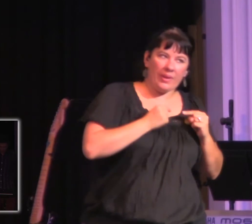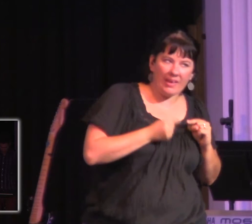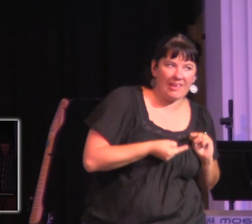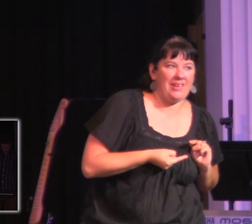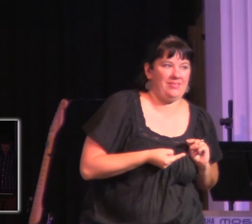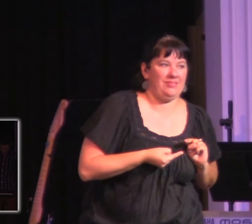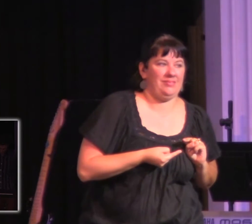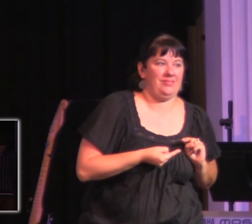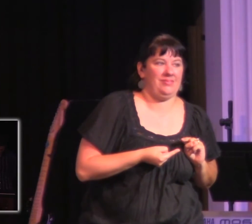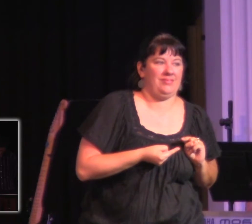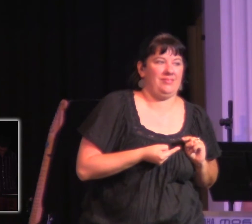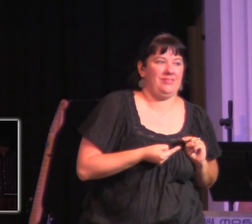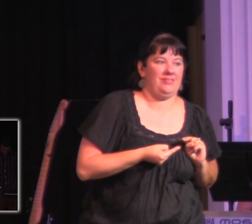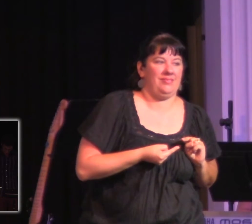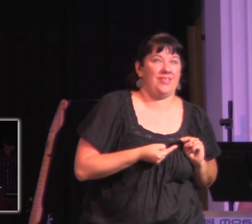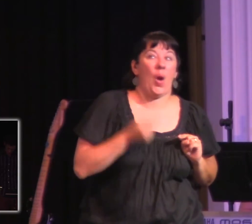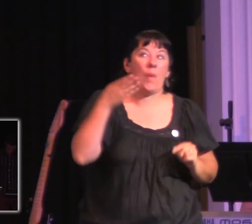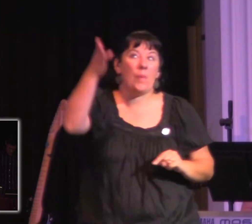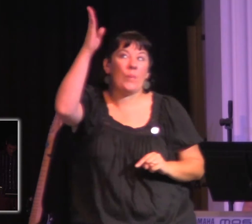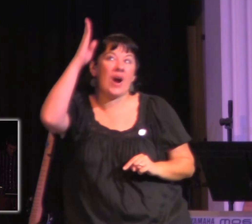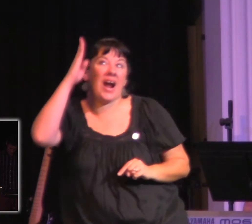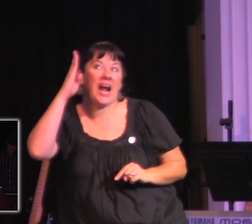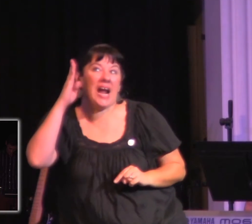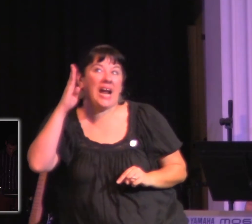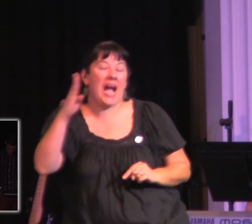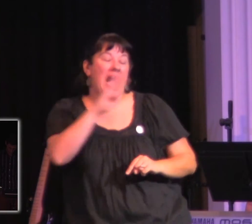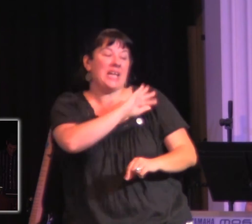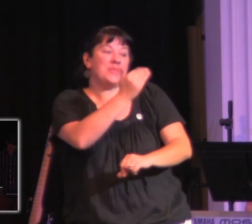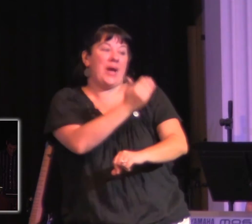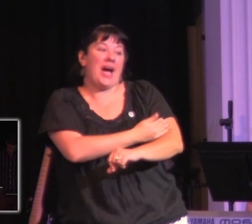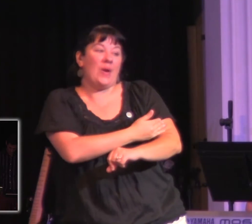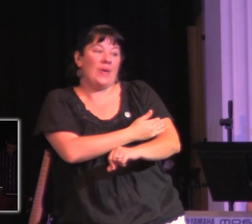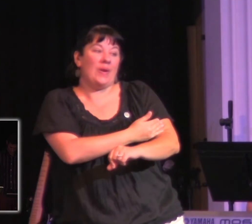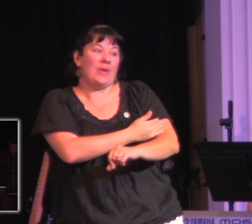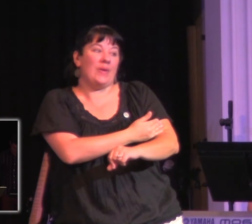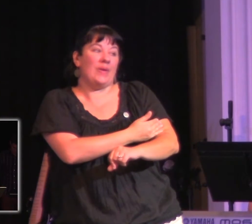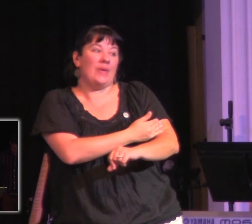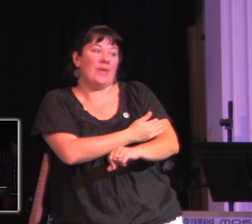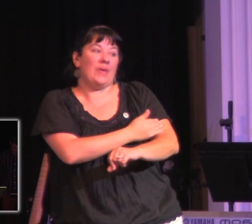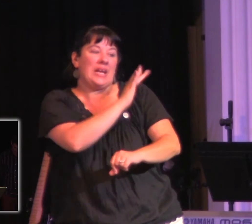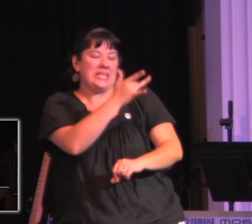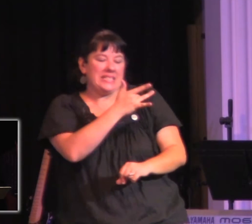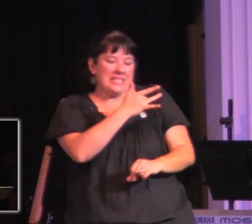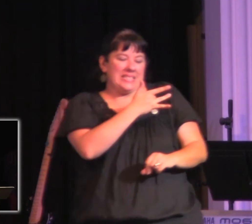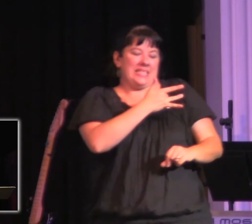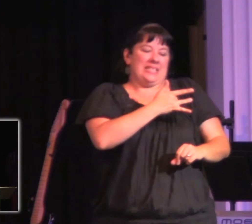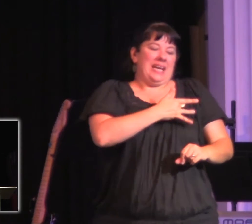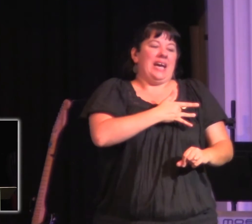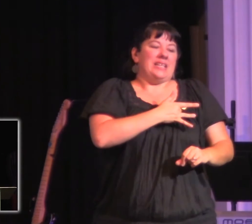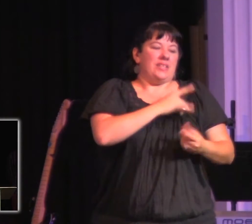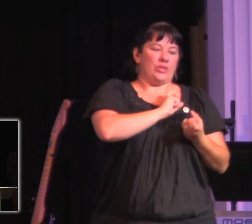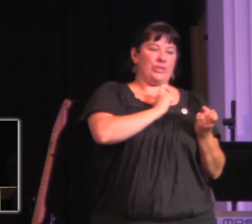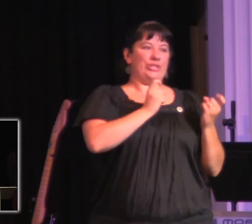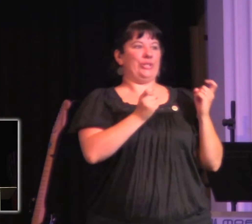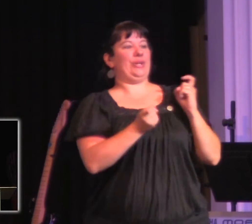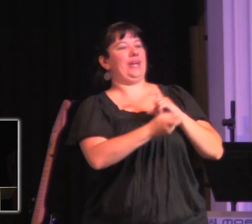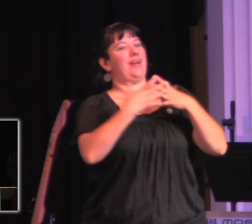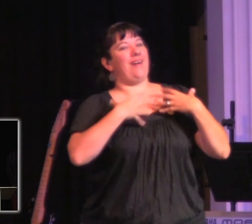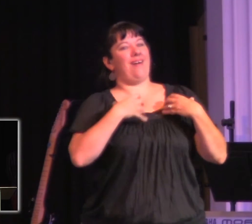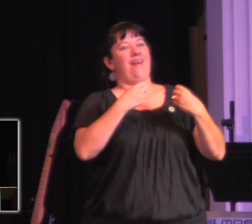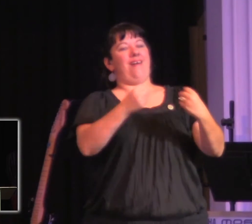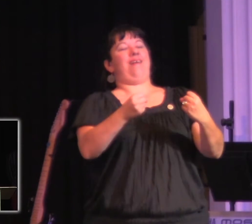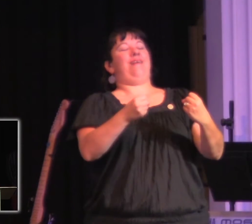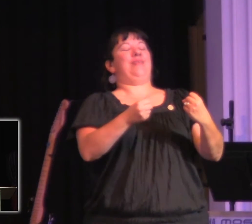brokenness of your heart. Amen? The Lord has an amazing ability to heal the deep wounds in our life like nothing else